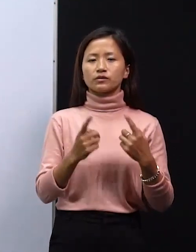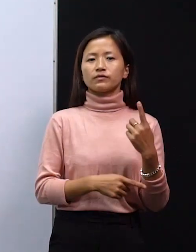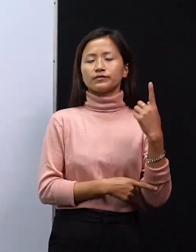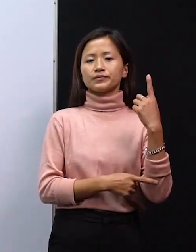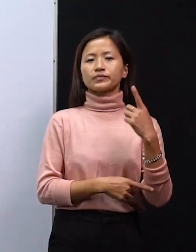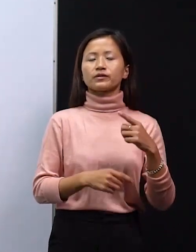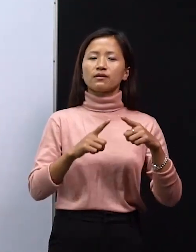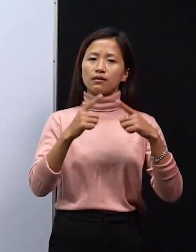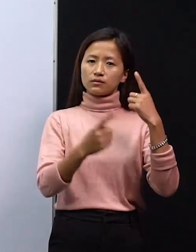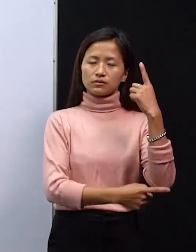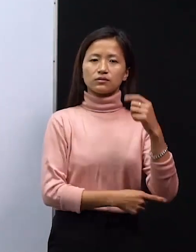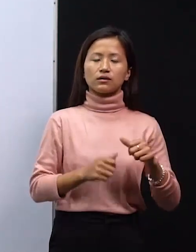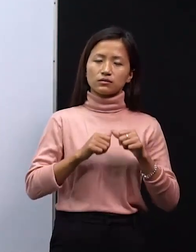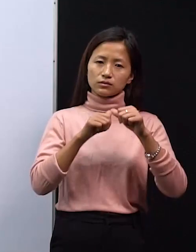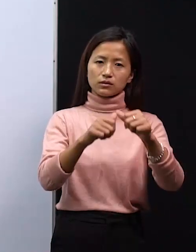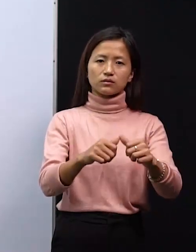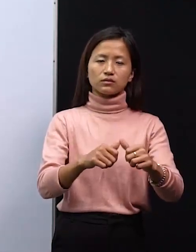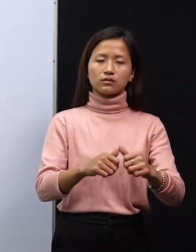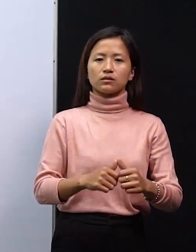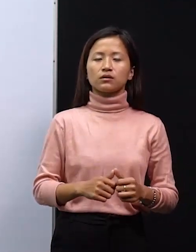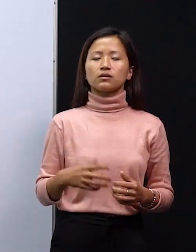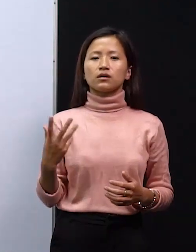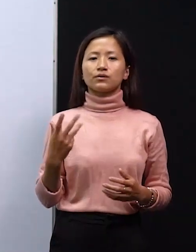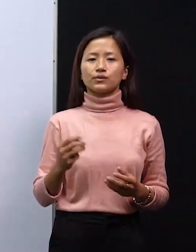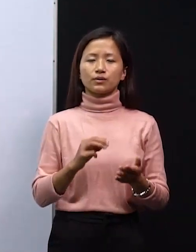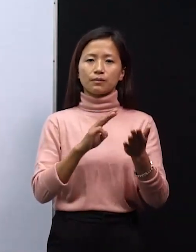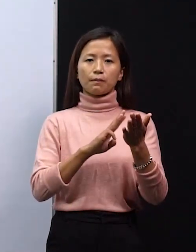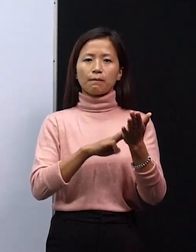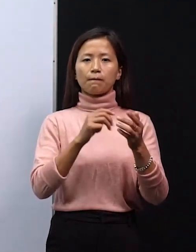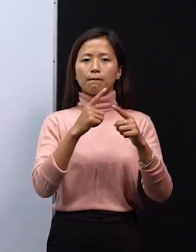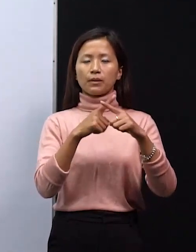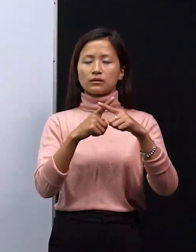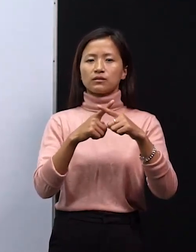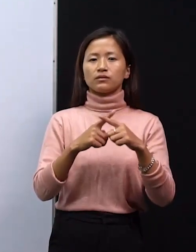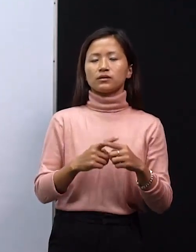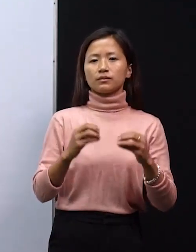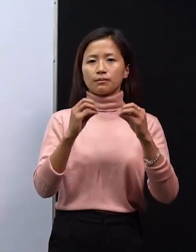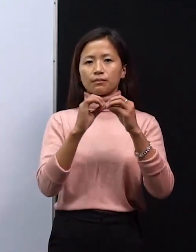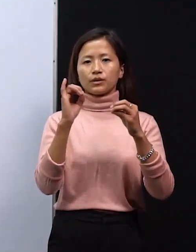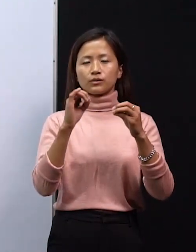answer. This is how you multiply a binomial and a binomial.